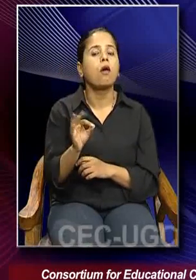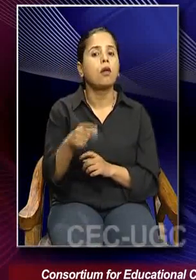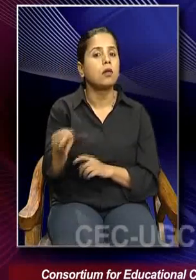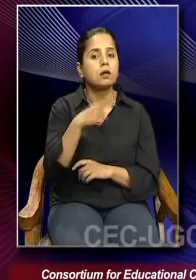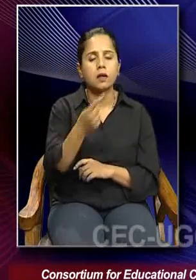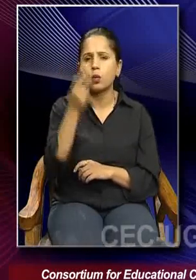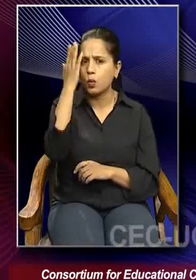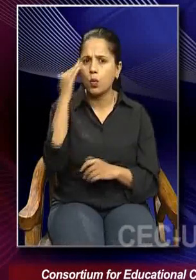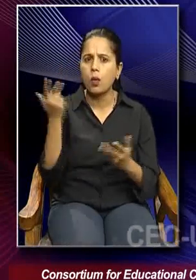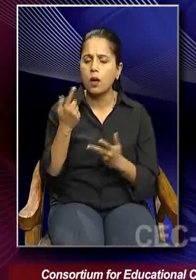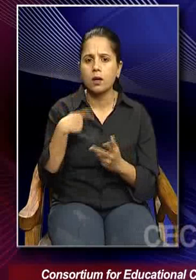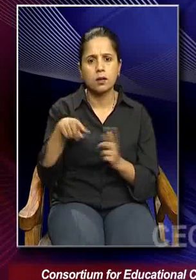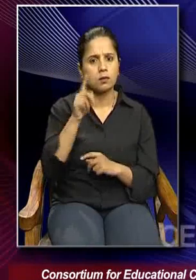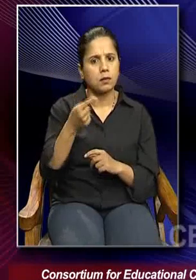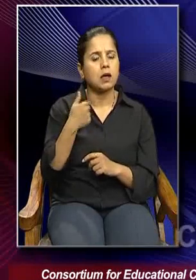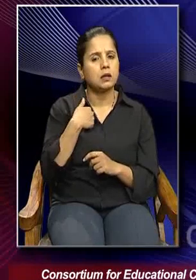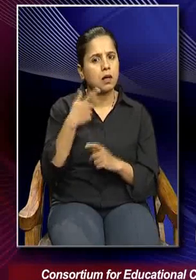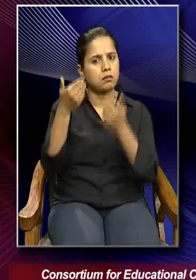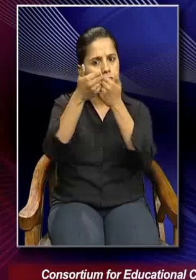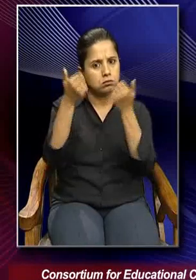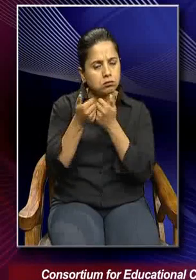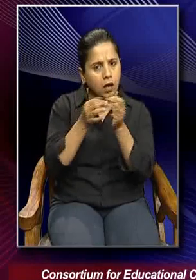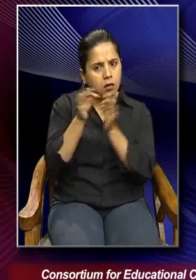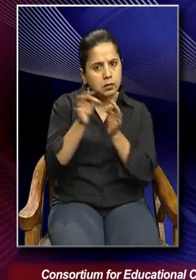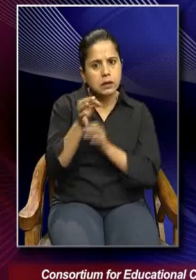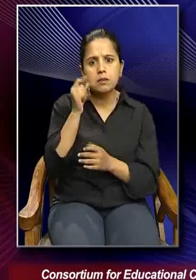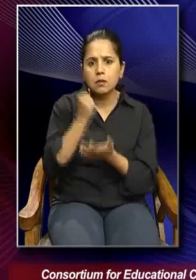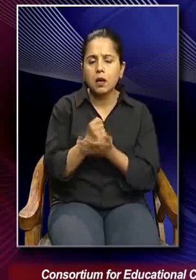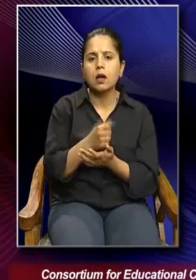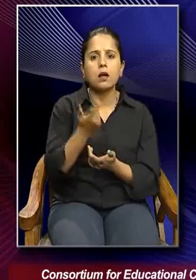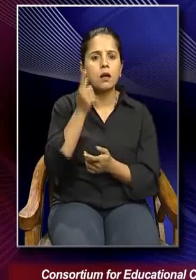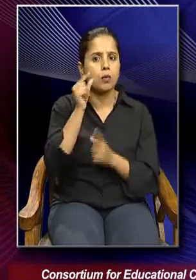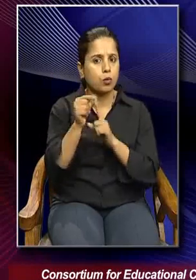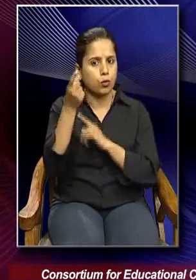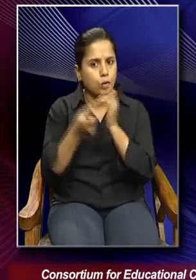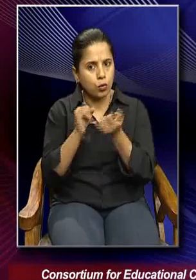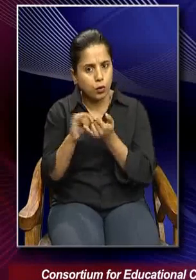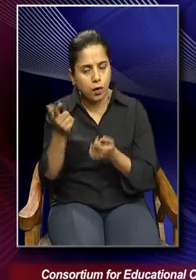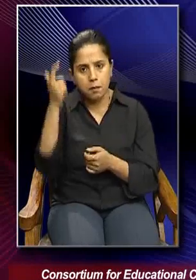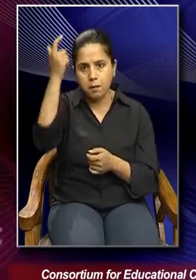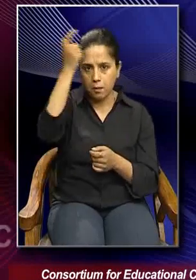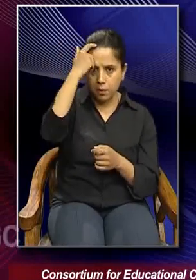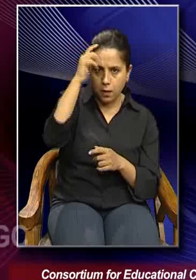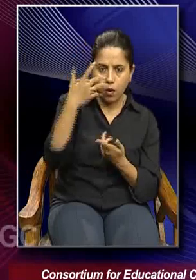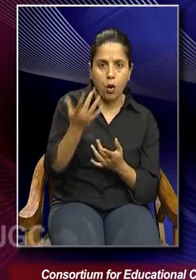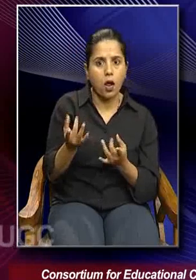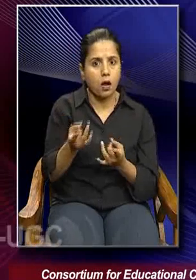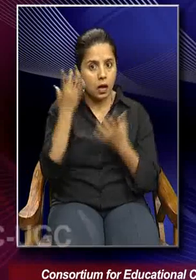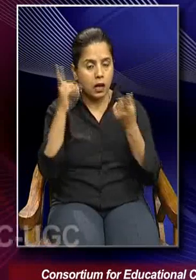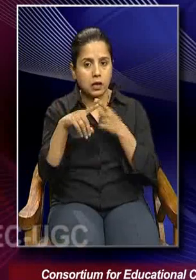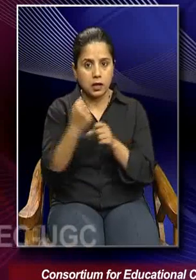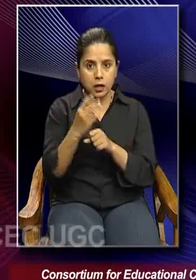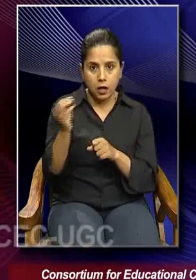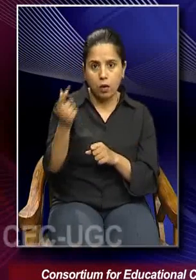Why? Because we need to make this distinction between Purush and the mind or the ahankar and